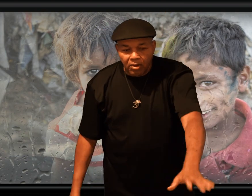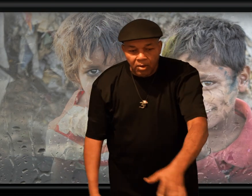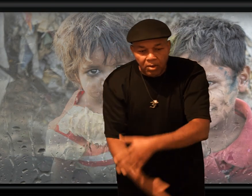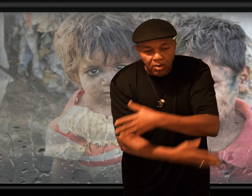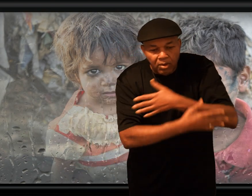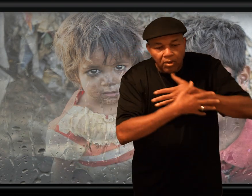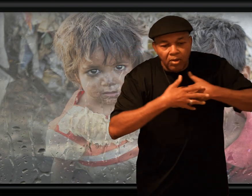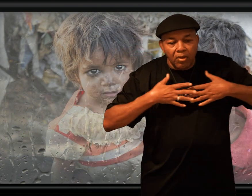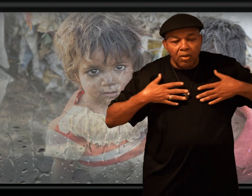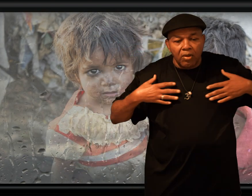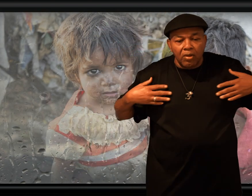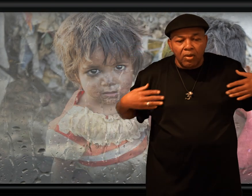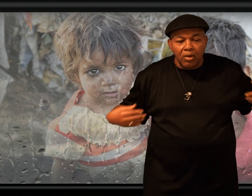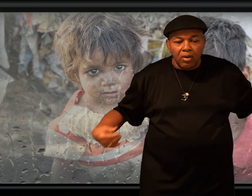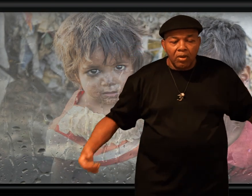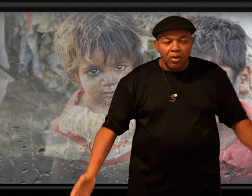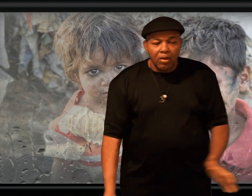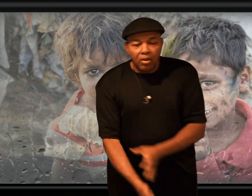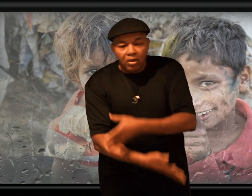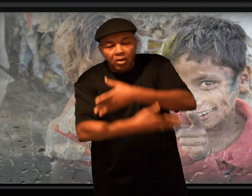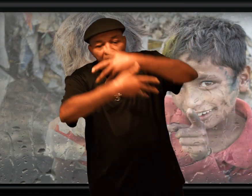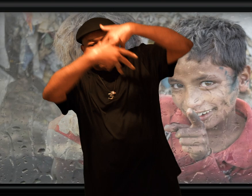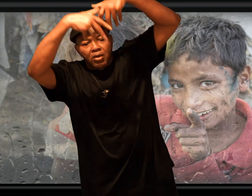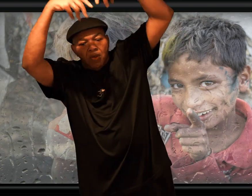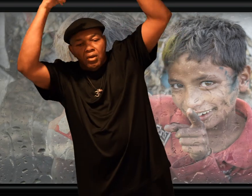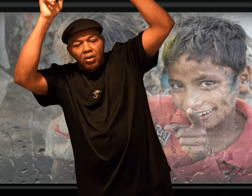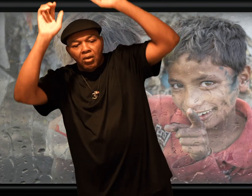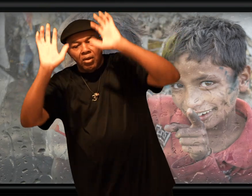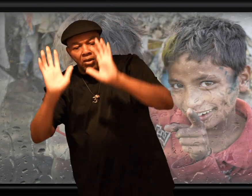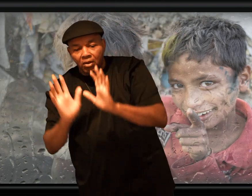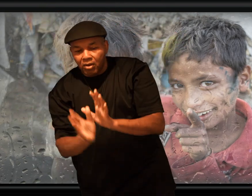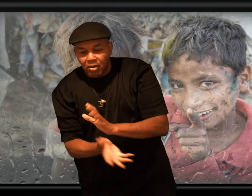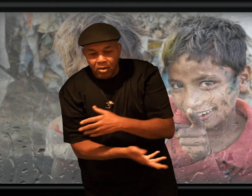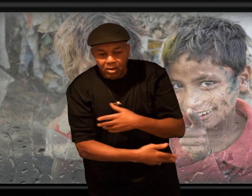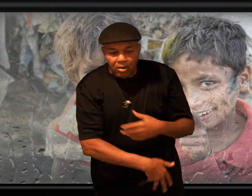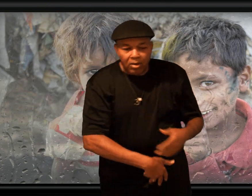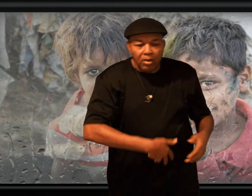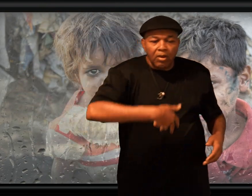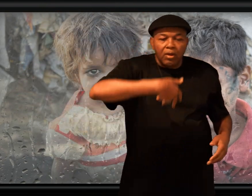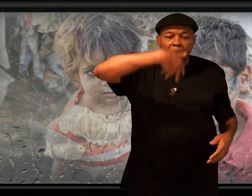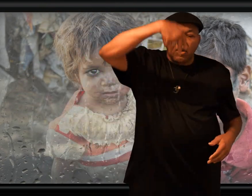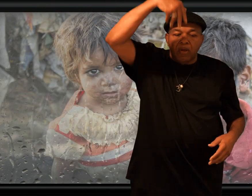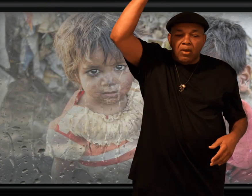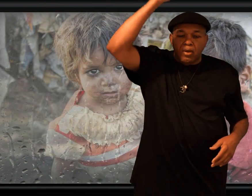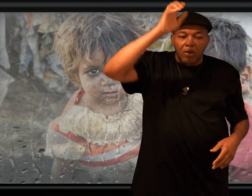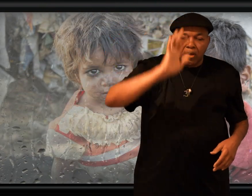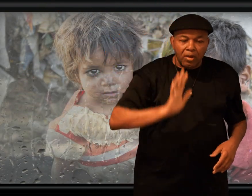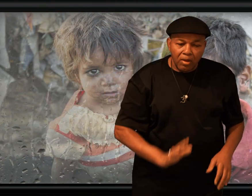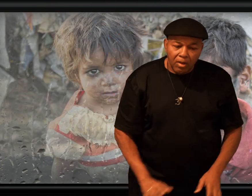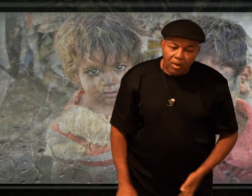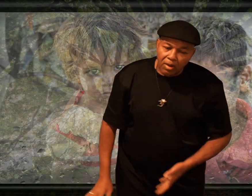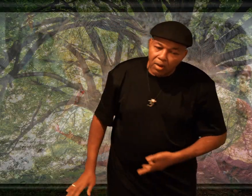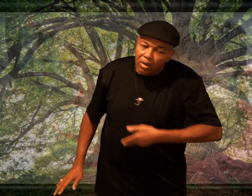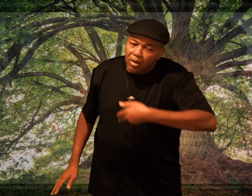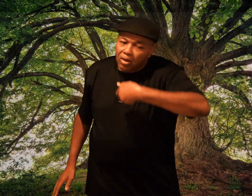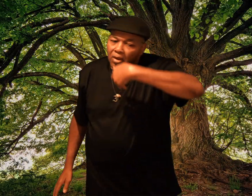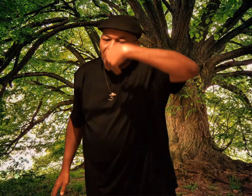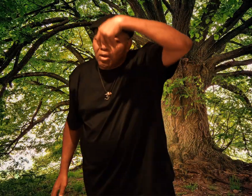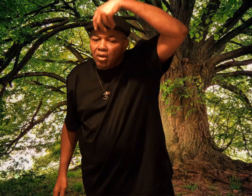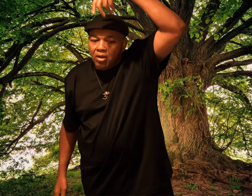Love will rise again. Yet it's rising right now.